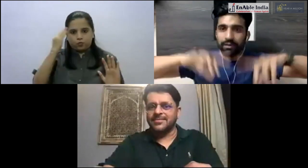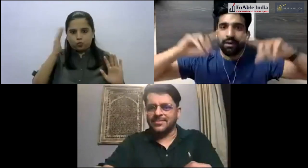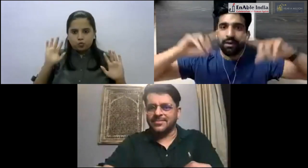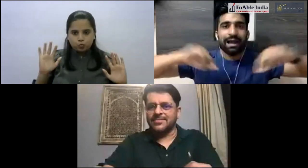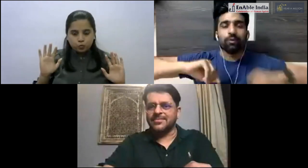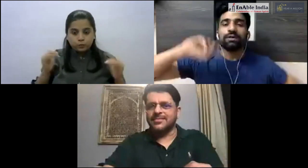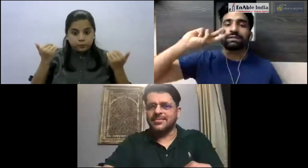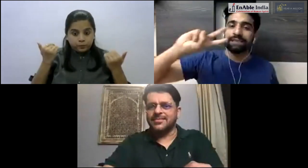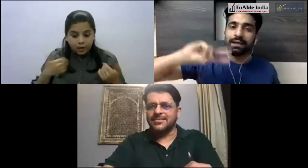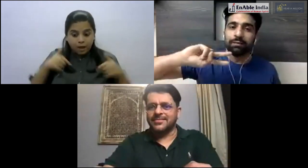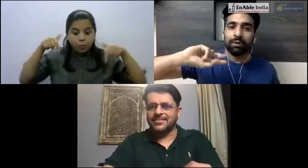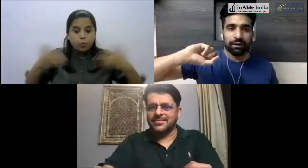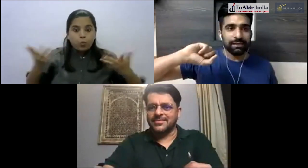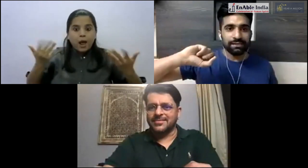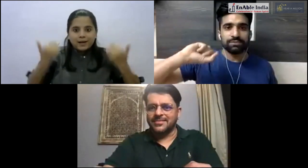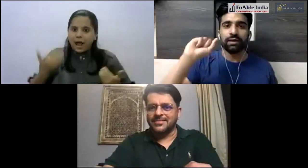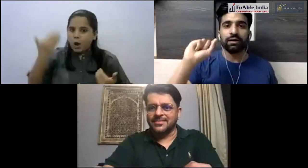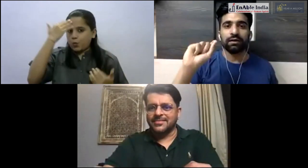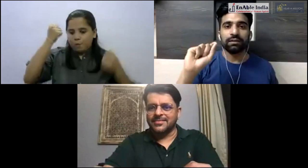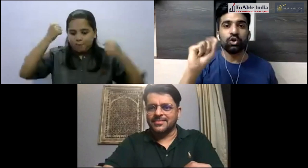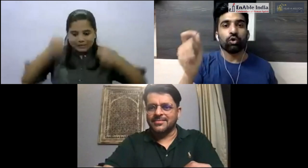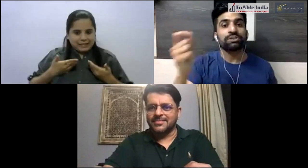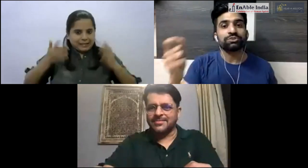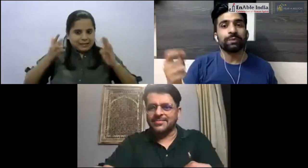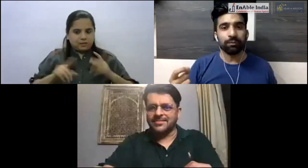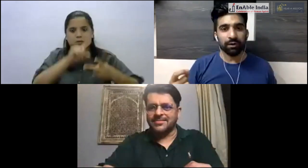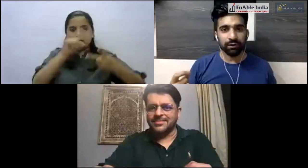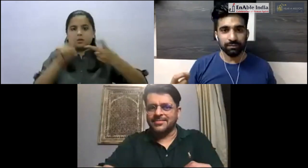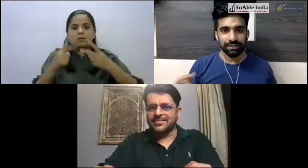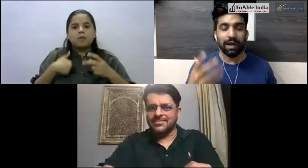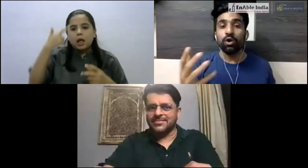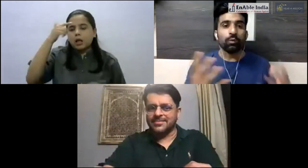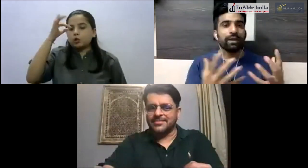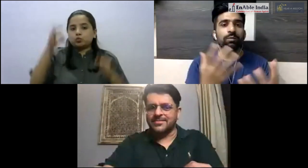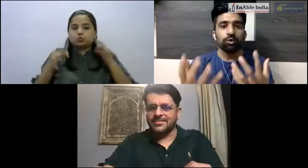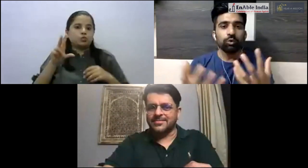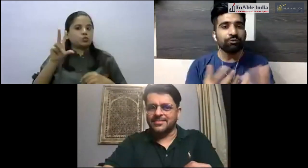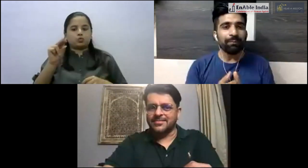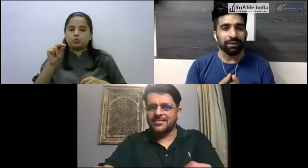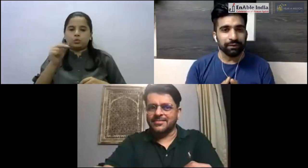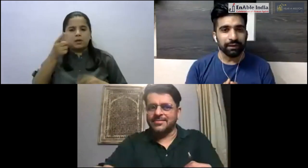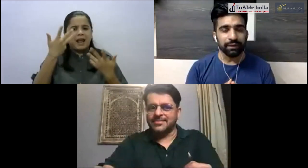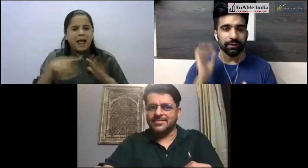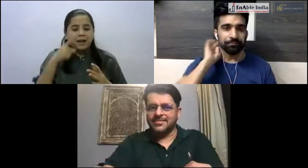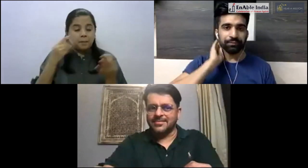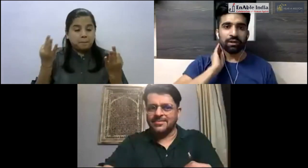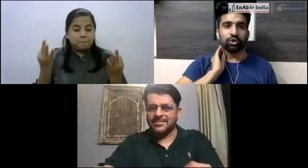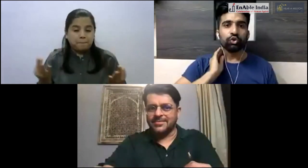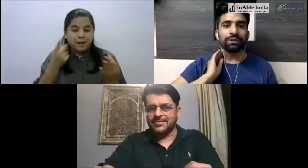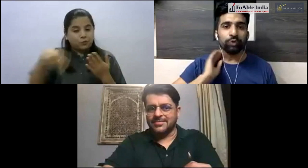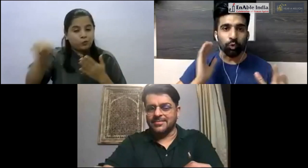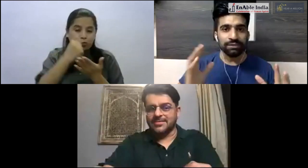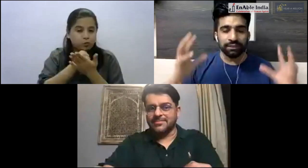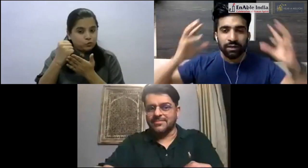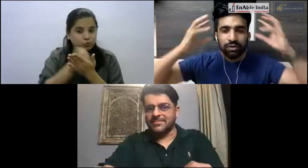Fair? Now, the second part is where the non-judgmental part comes in. Now, whenever you will try meditating now, you